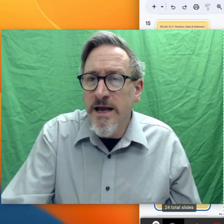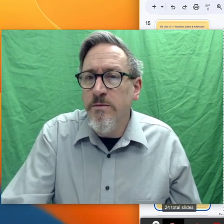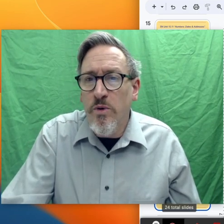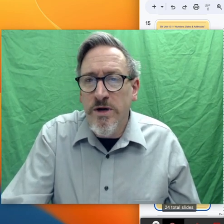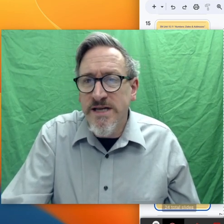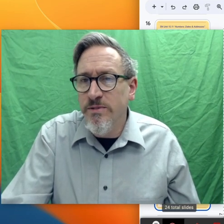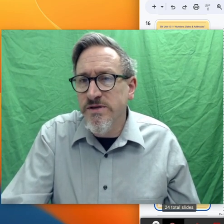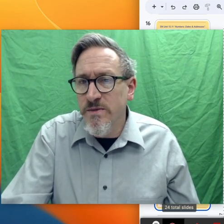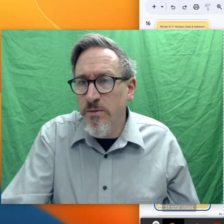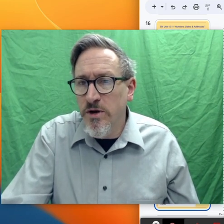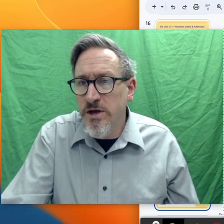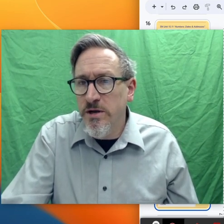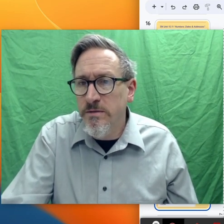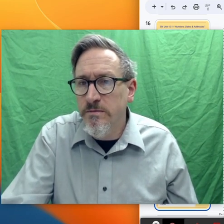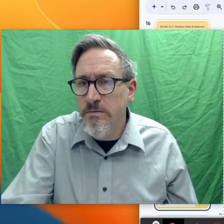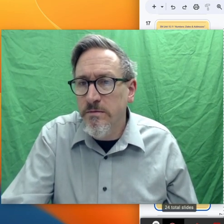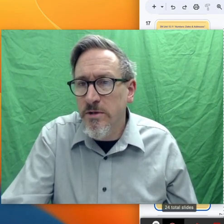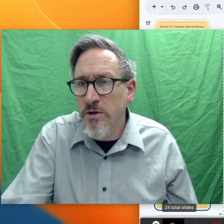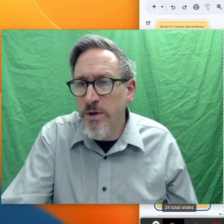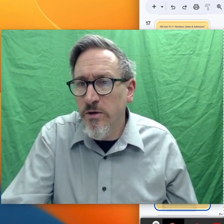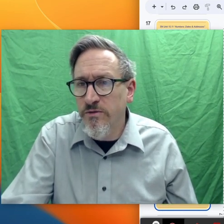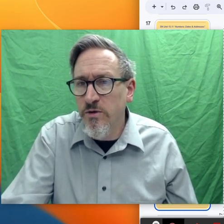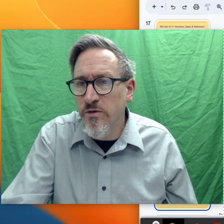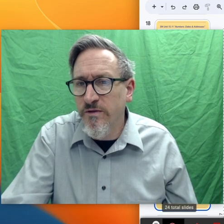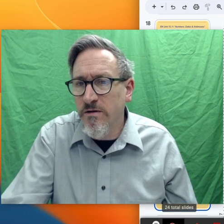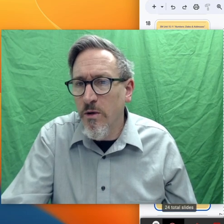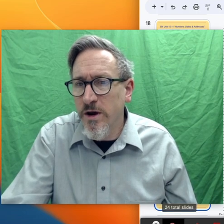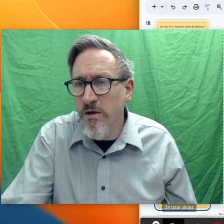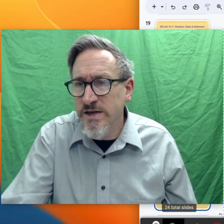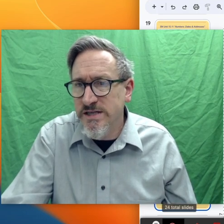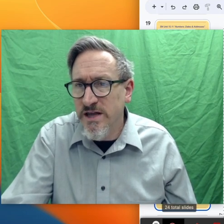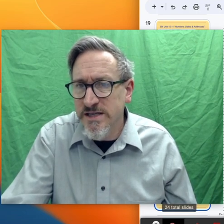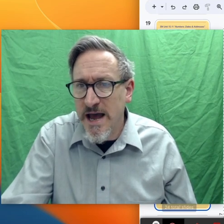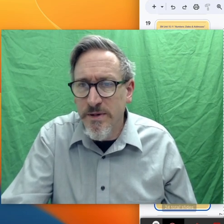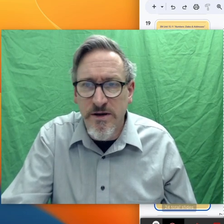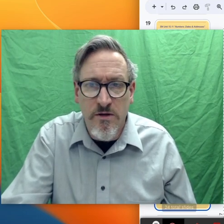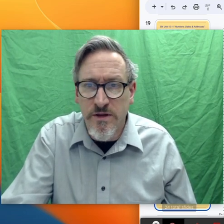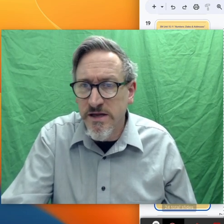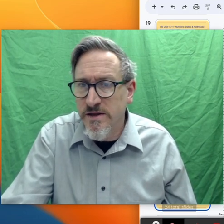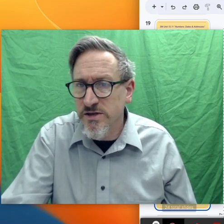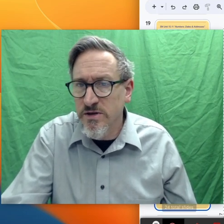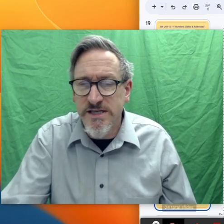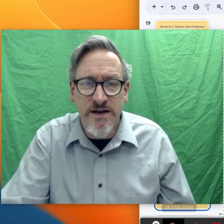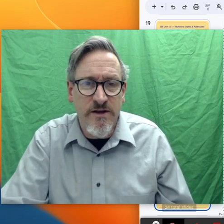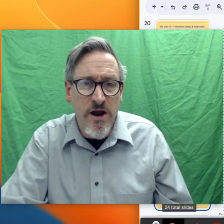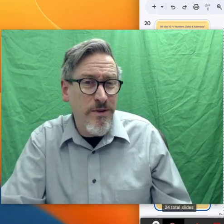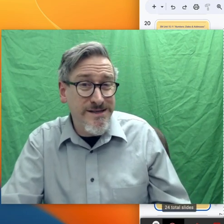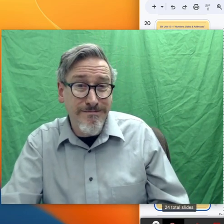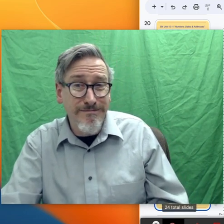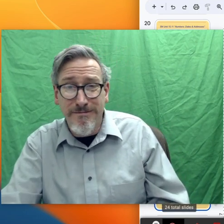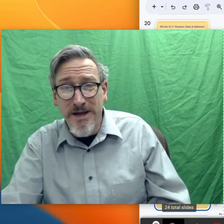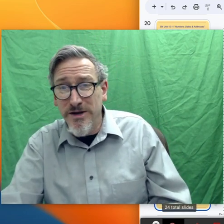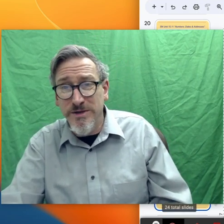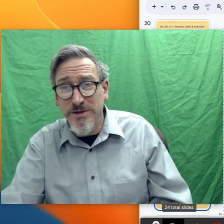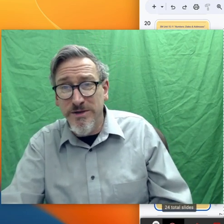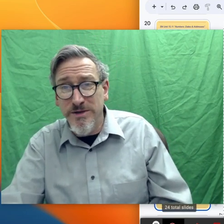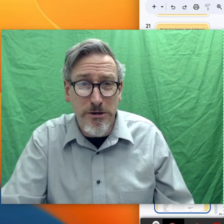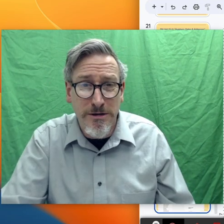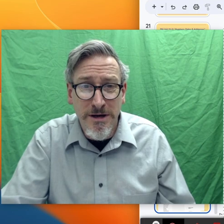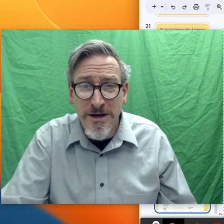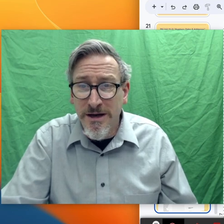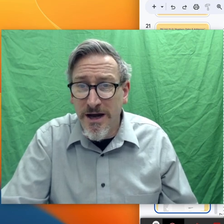And again, more examples from the book. We can go through, figure out when all these things happened, all the things are listed in there, and plus they don't deal